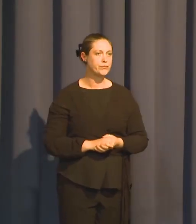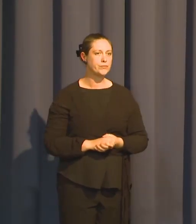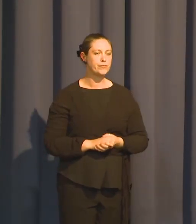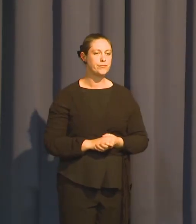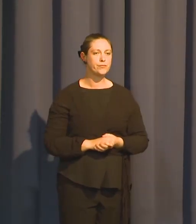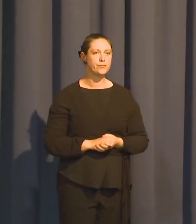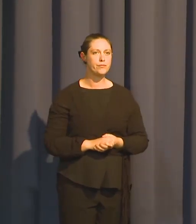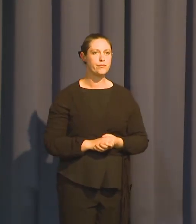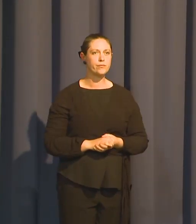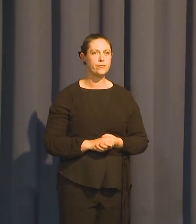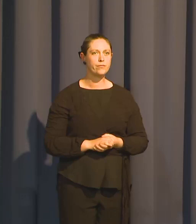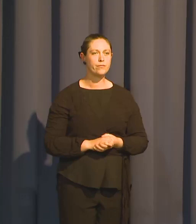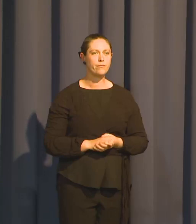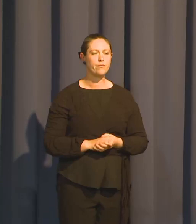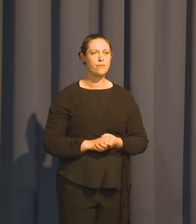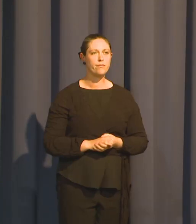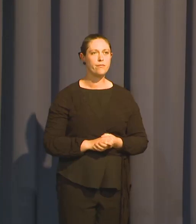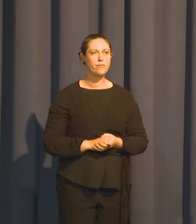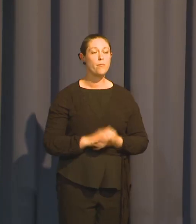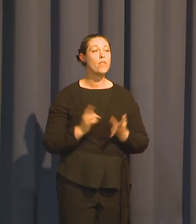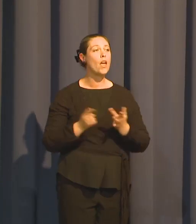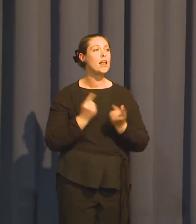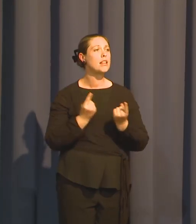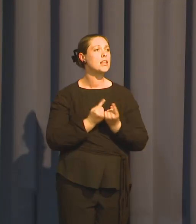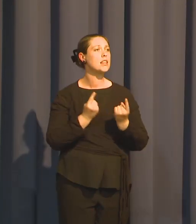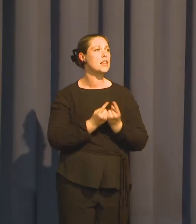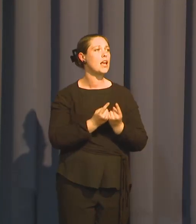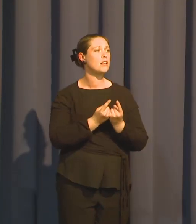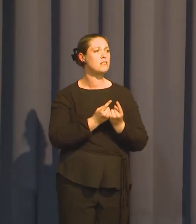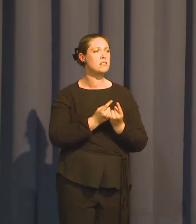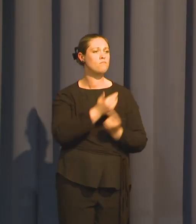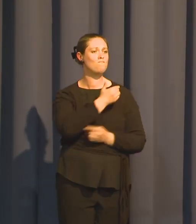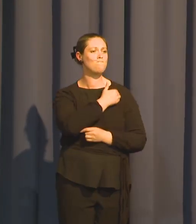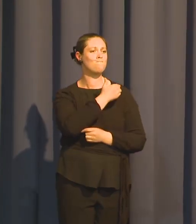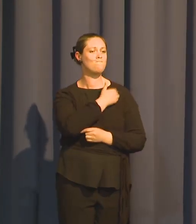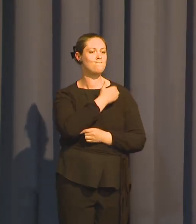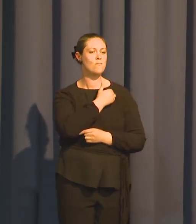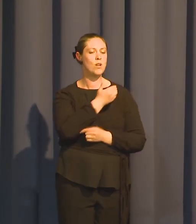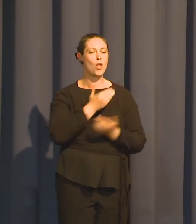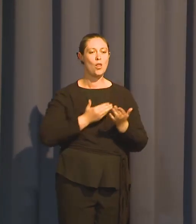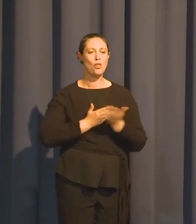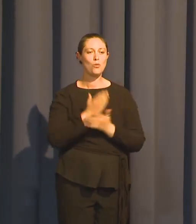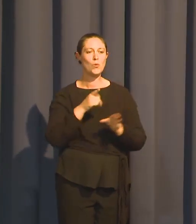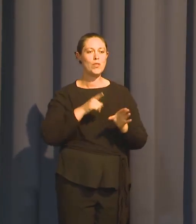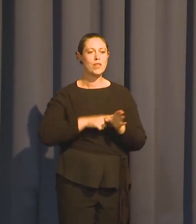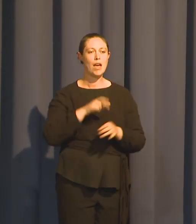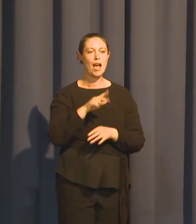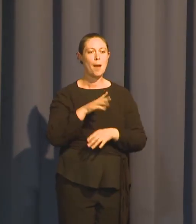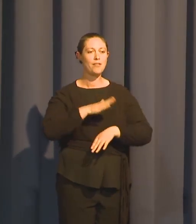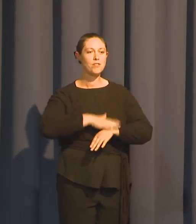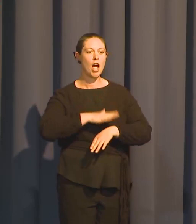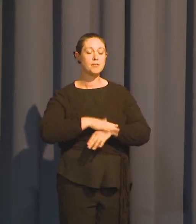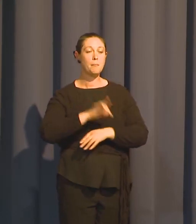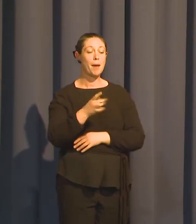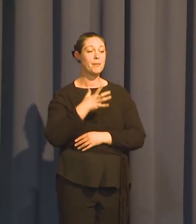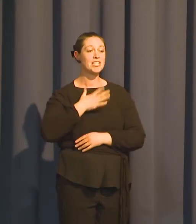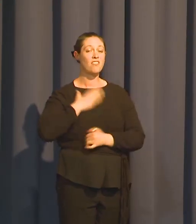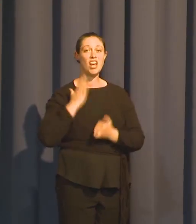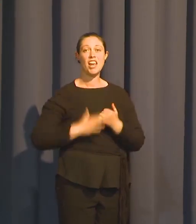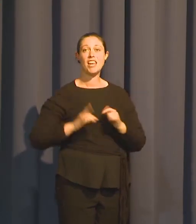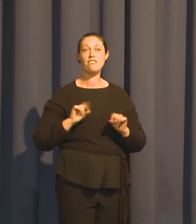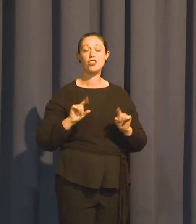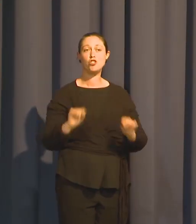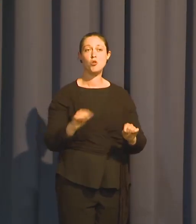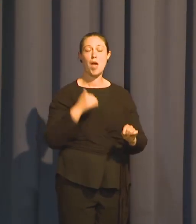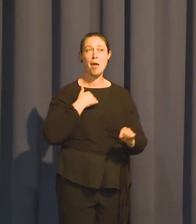Another big thing that we get reminded about a couple of times a year, but I never do myself, and it's a lesson for